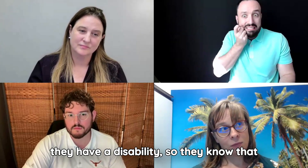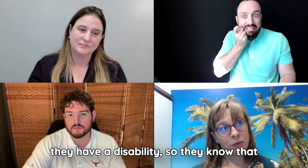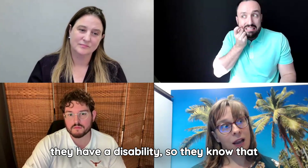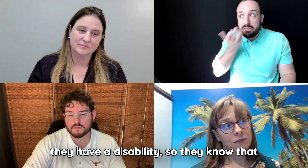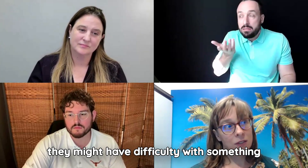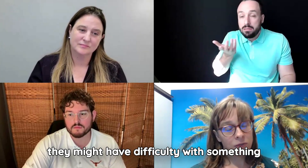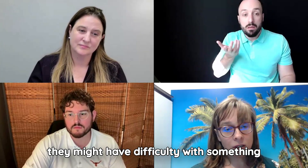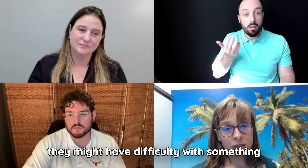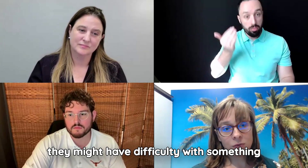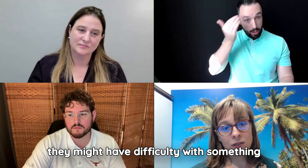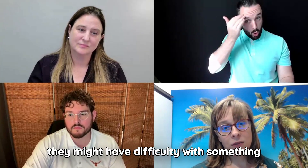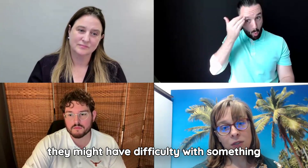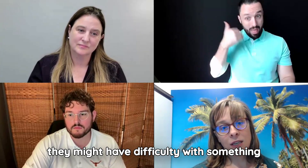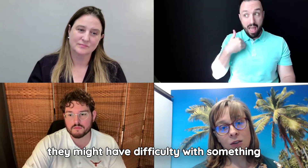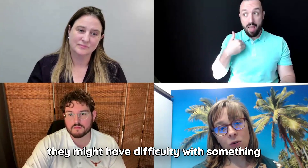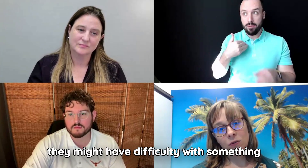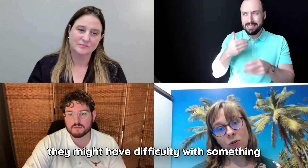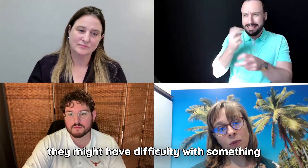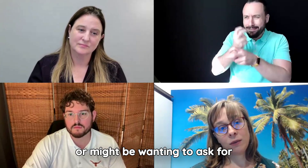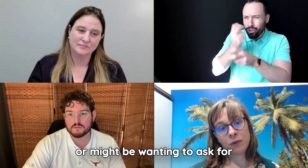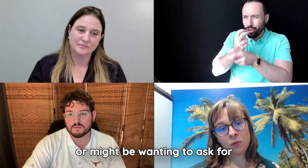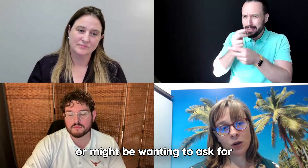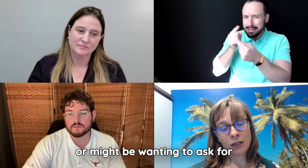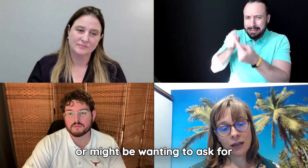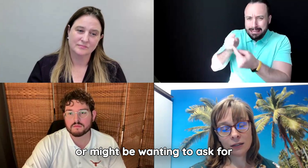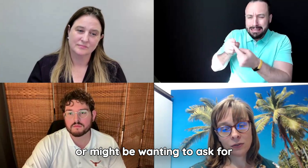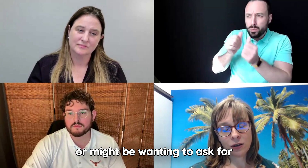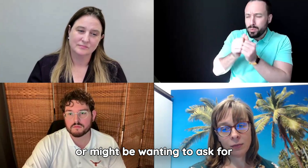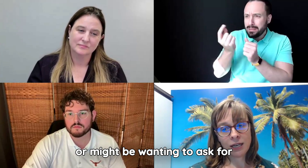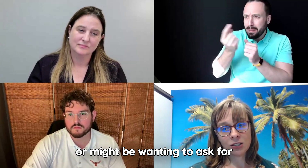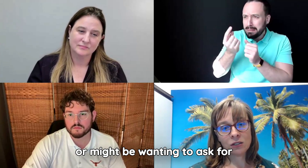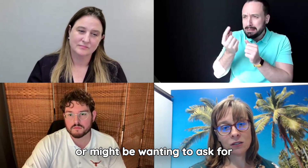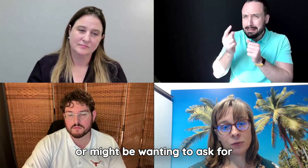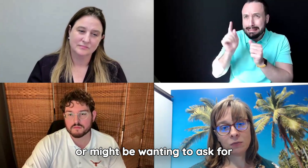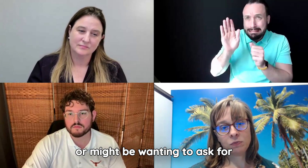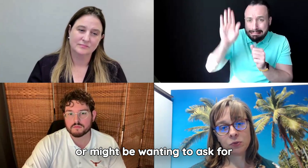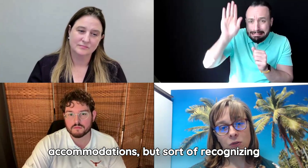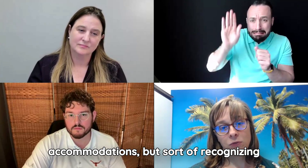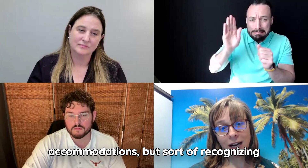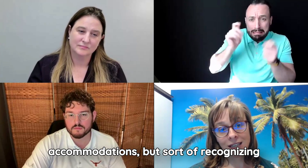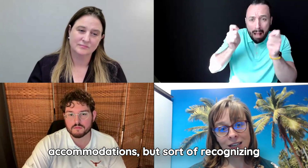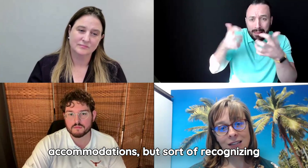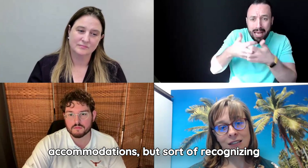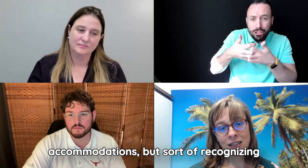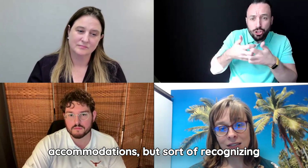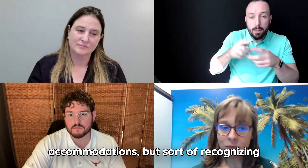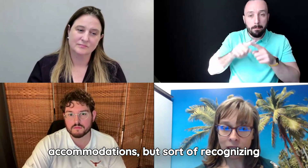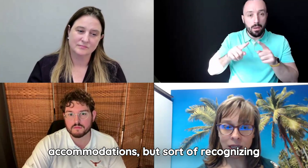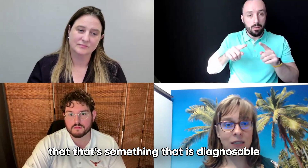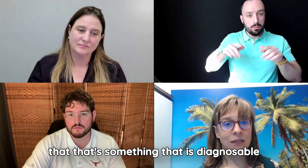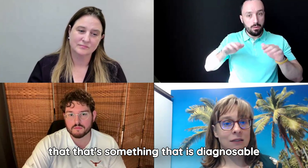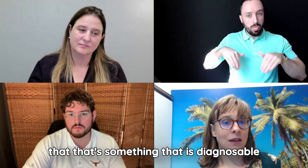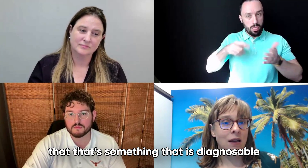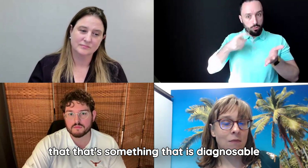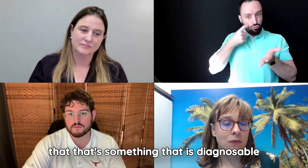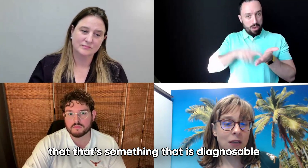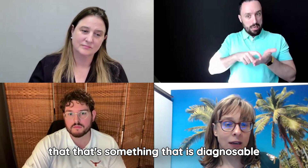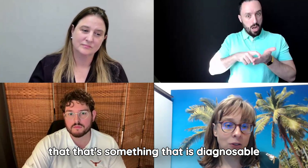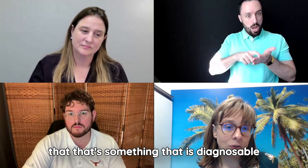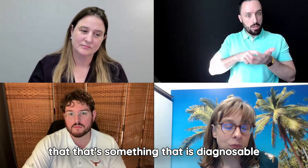know that they might have difficulty with something or might be wanting to ask for accommodations, but sort of recognizing that that's something that